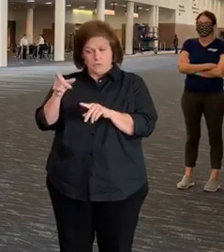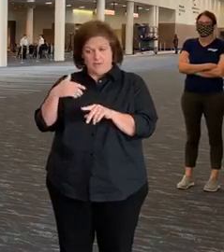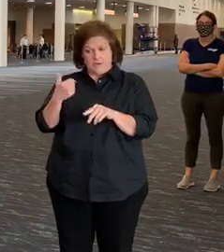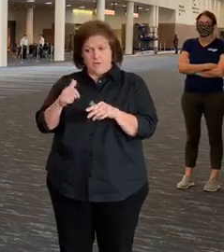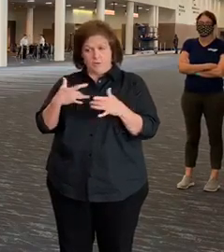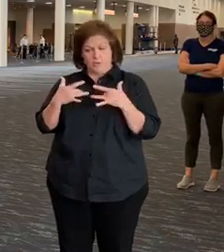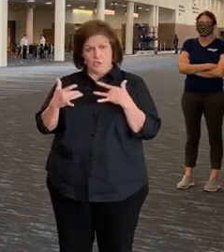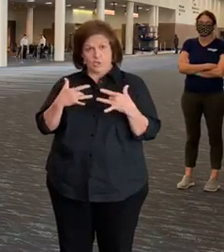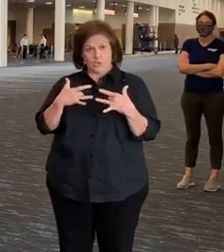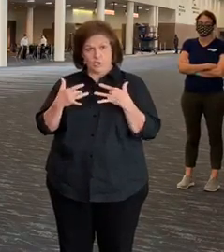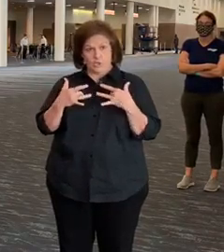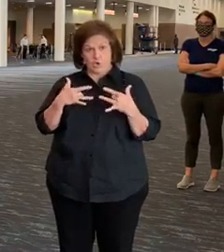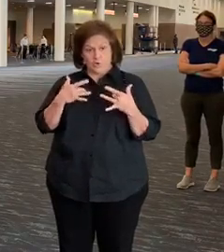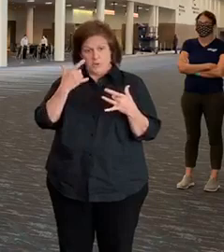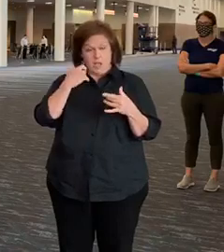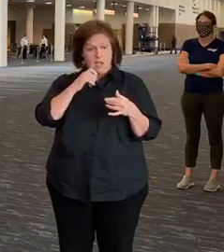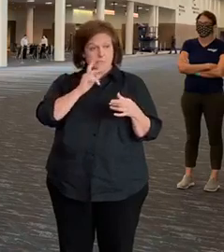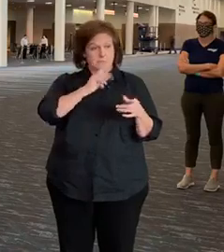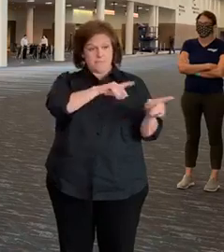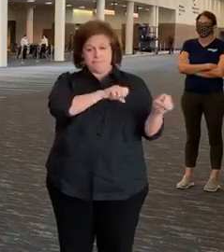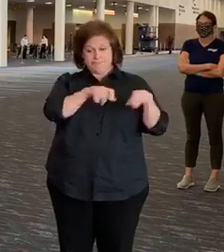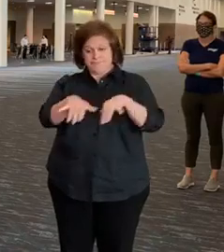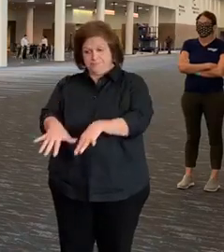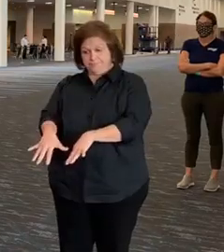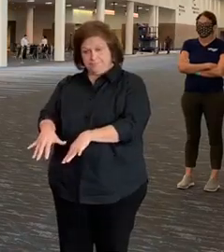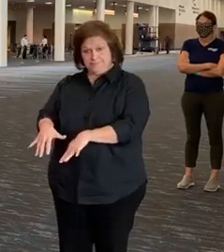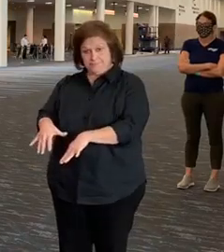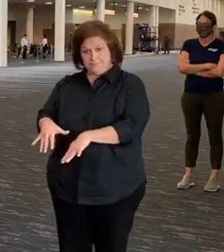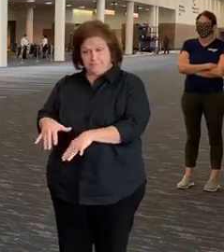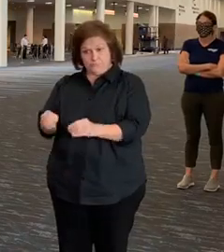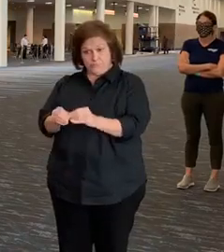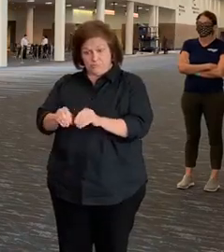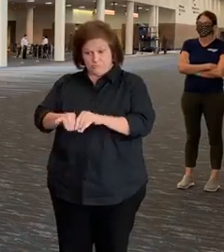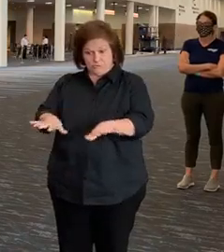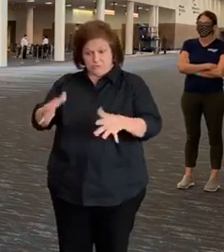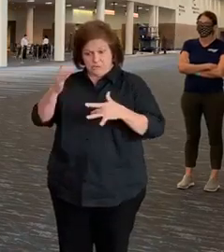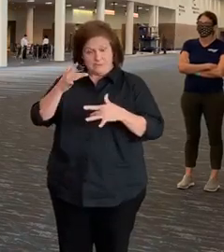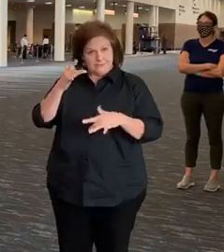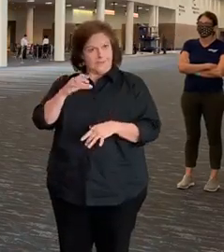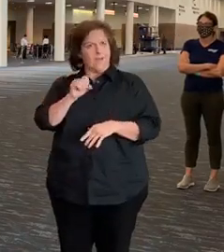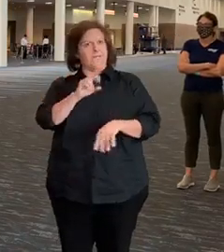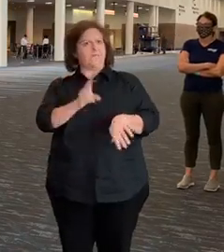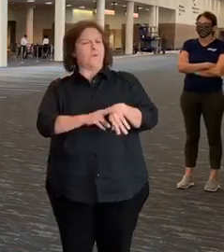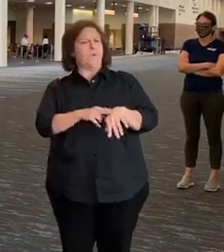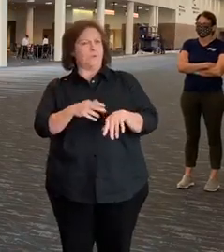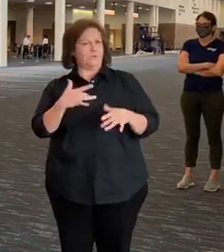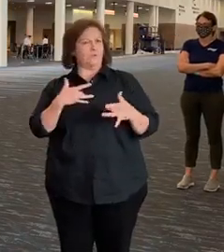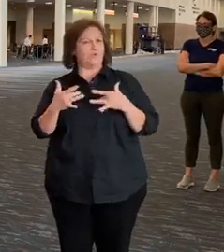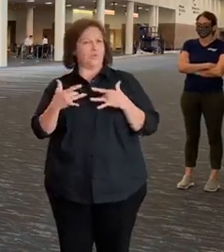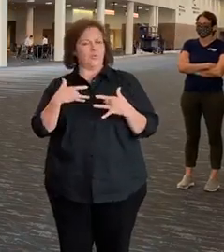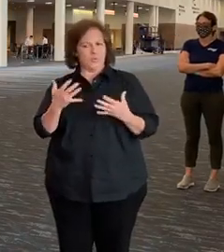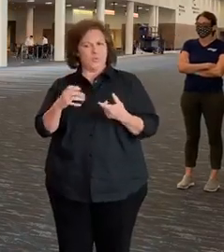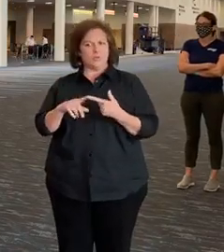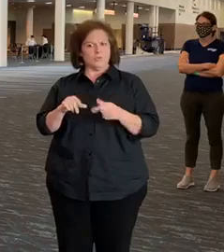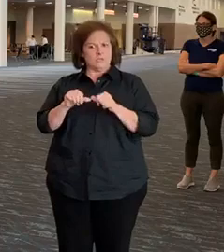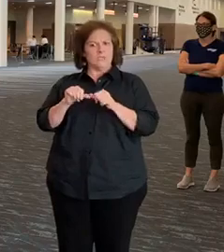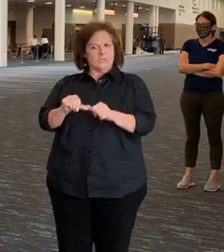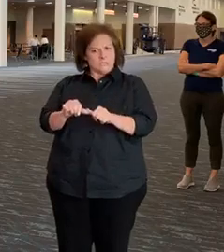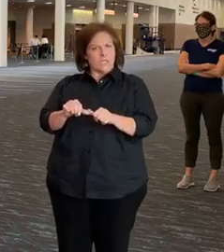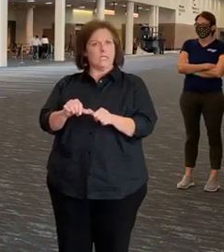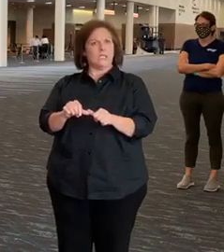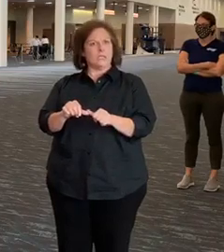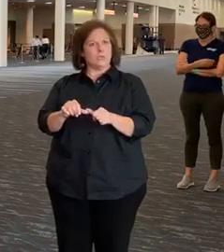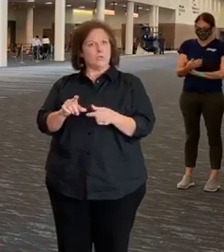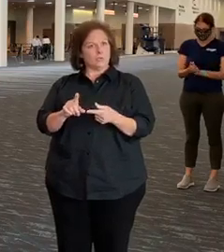as the massive influx of people and this kind of spread? Of course there's a concern. We want to continue to stay on the